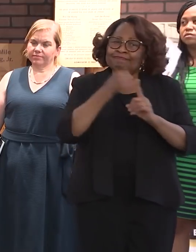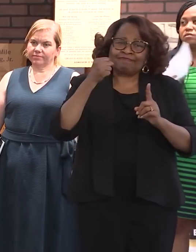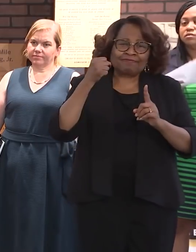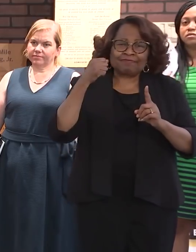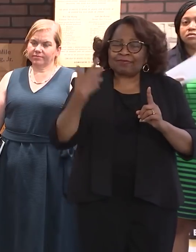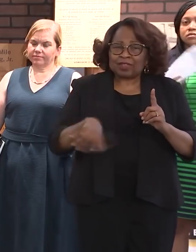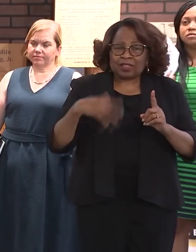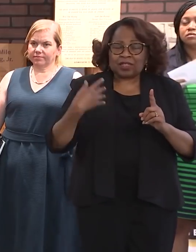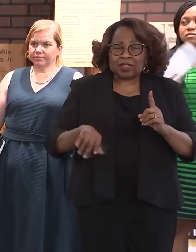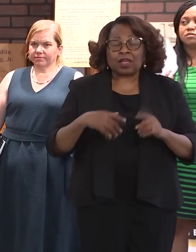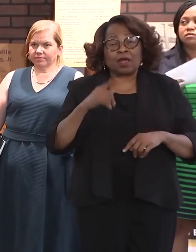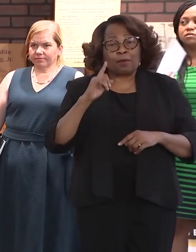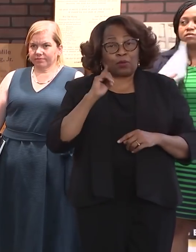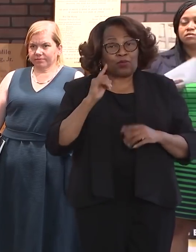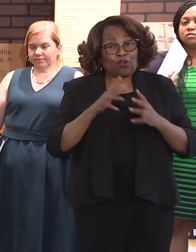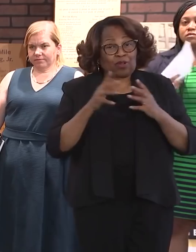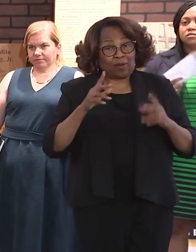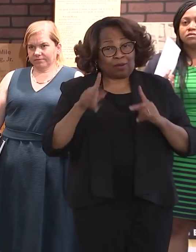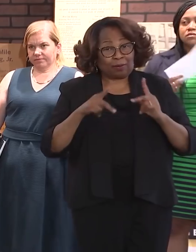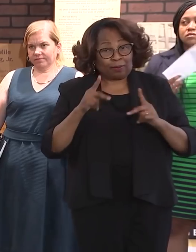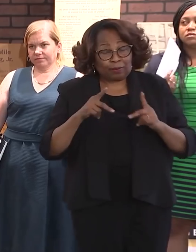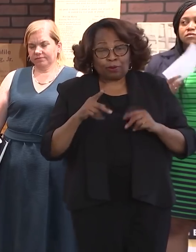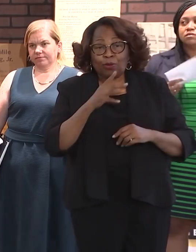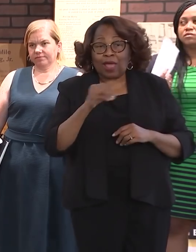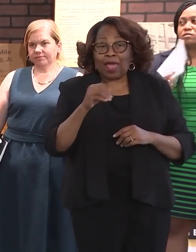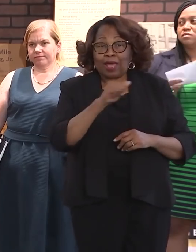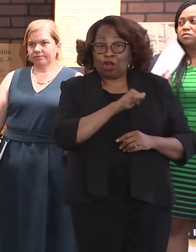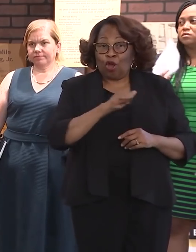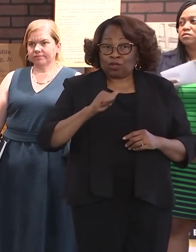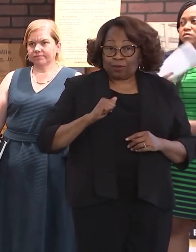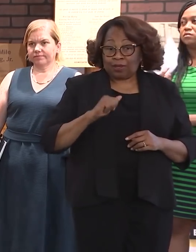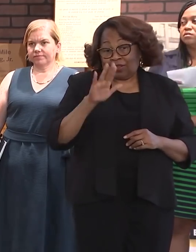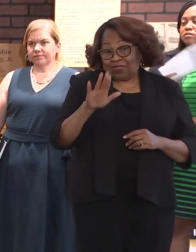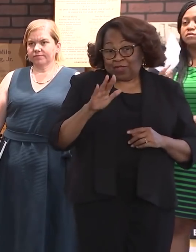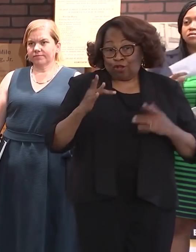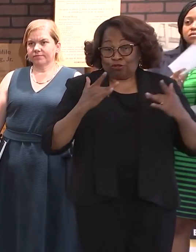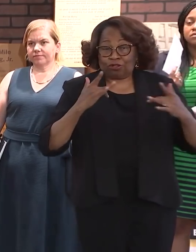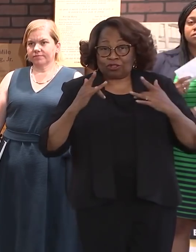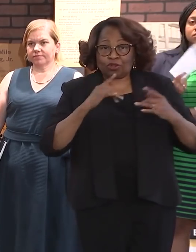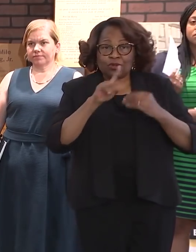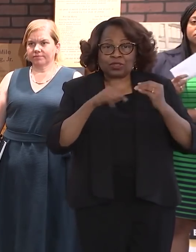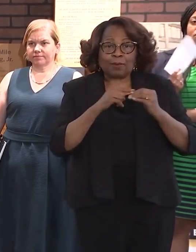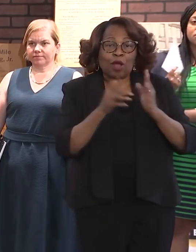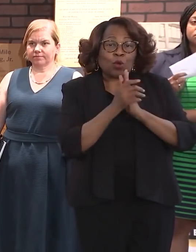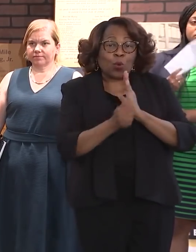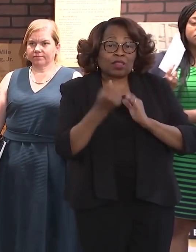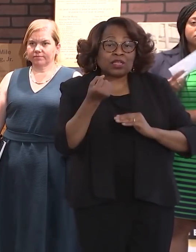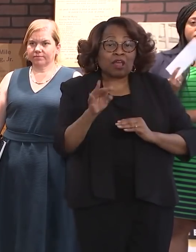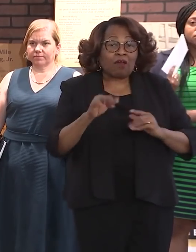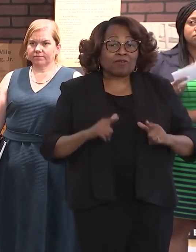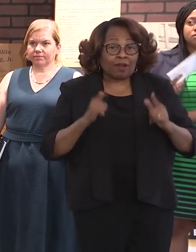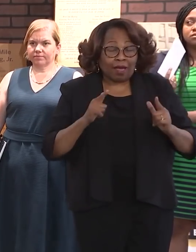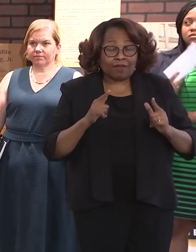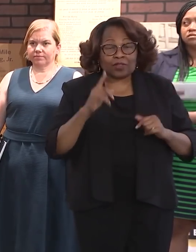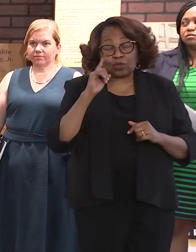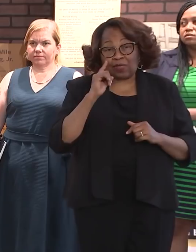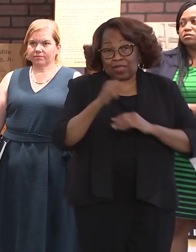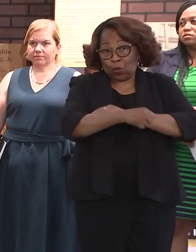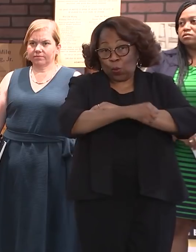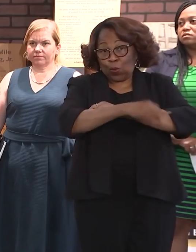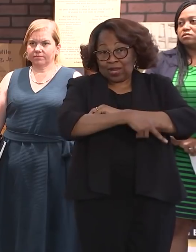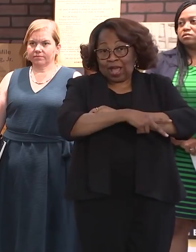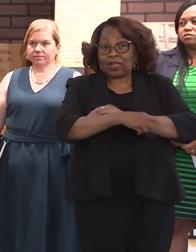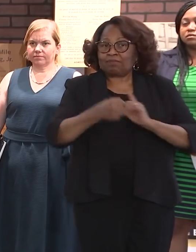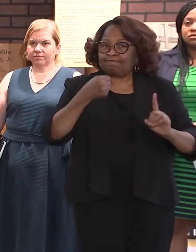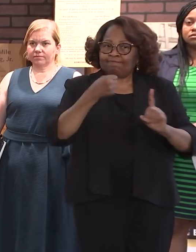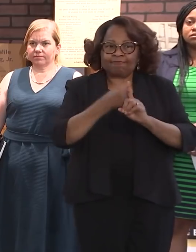we've heard from a lot of residents as well as aldermen of their concerns about quality of life. So I think midnight